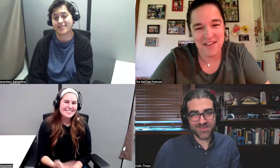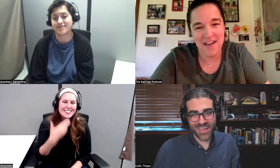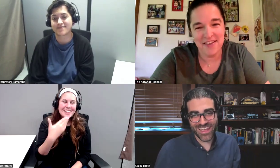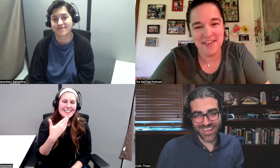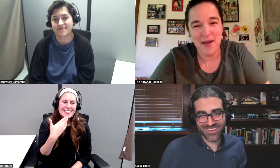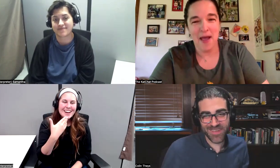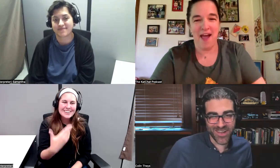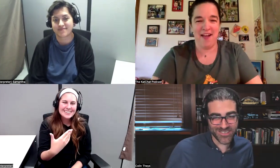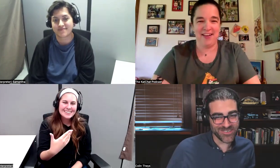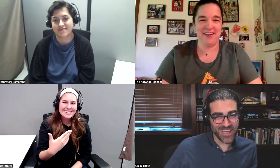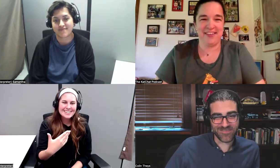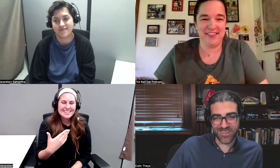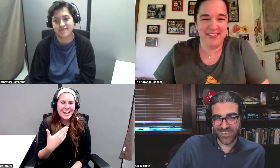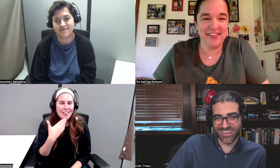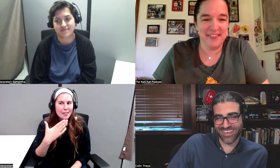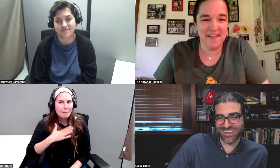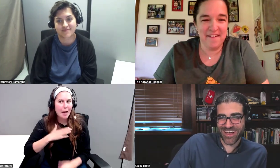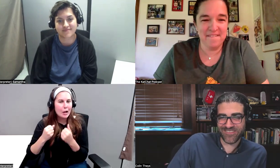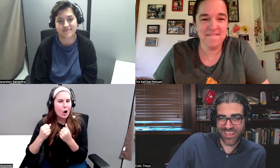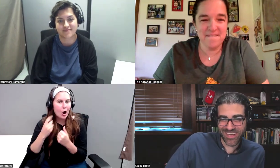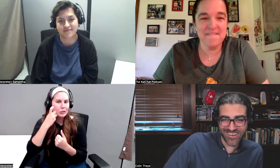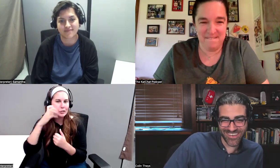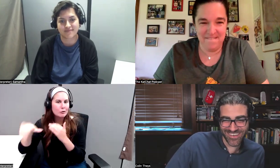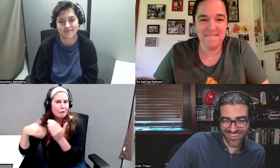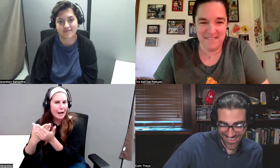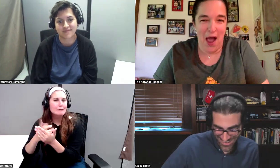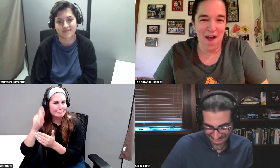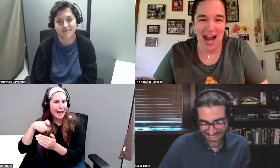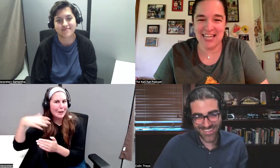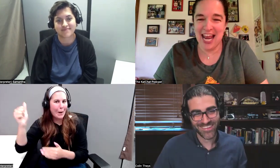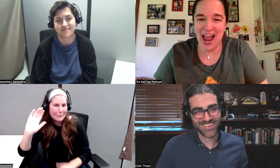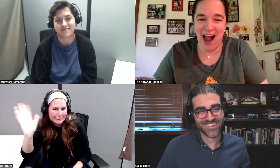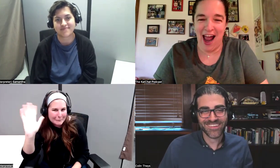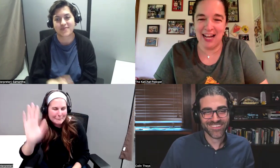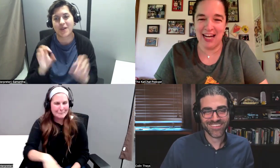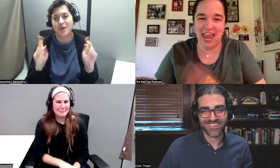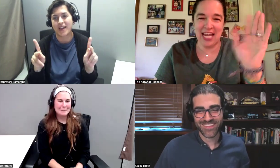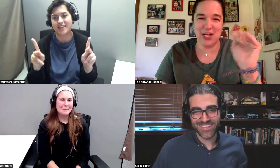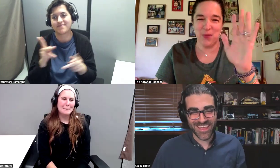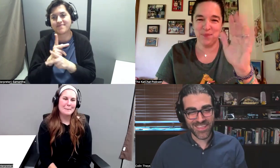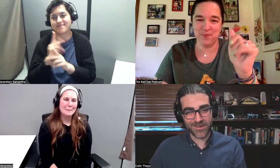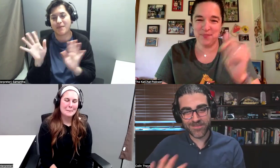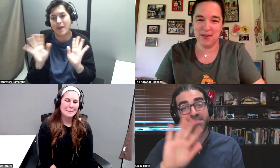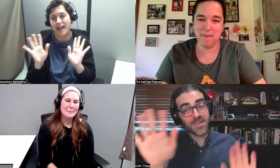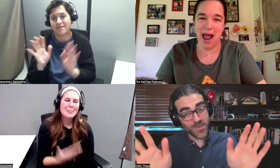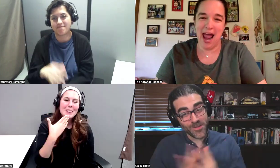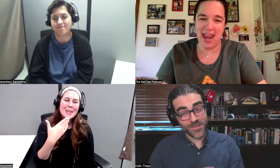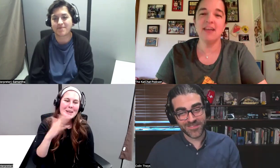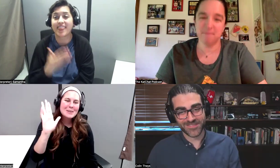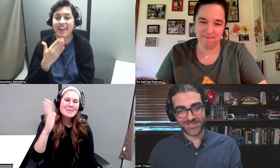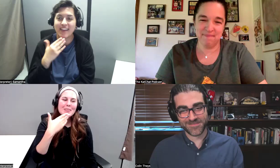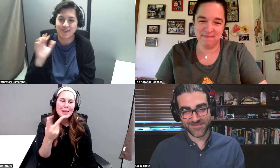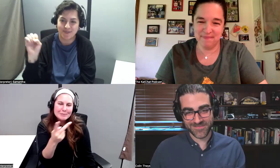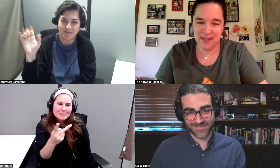much. I think my car just arrived, so off I go. All right. Take care, Colin. Thank you. Thank you, and thank you both.